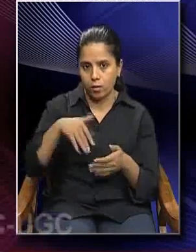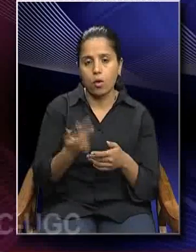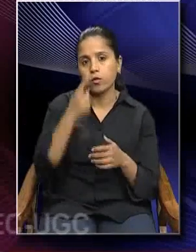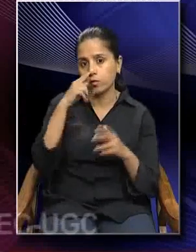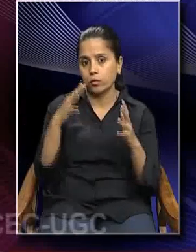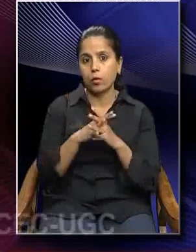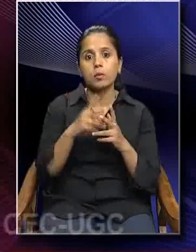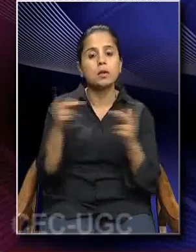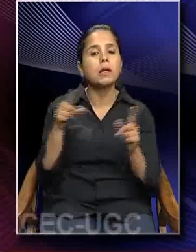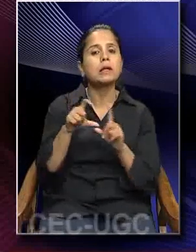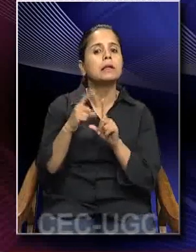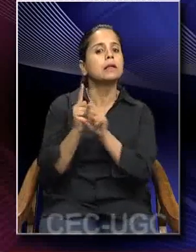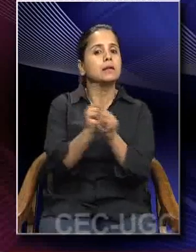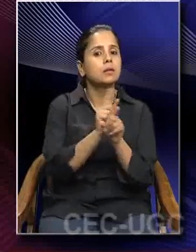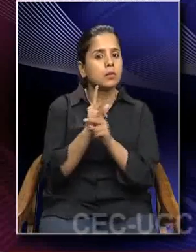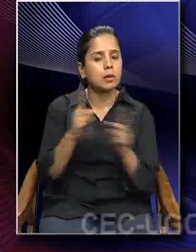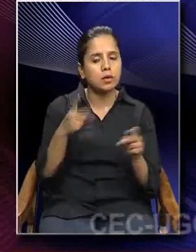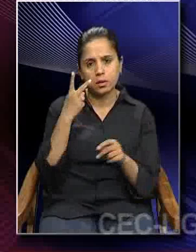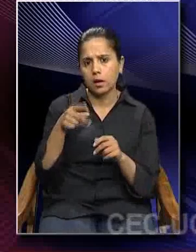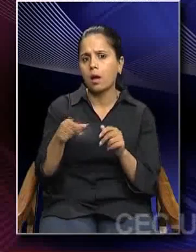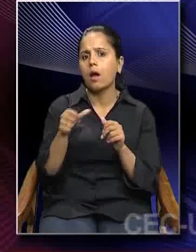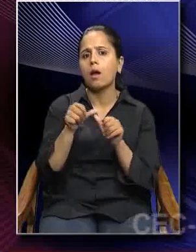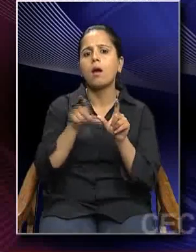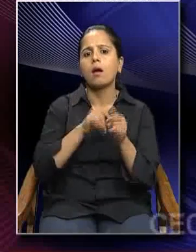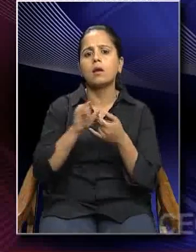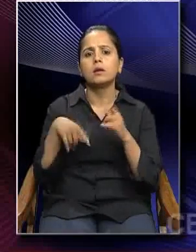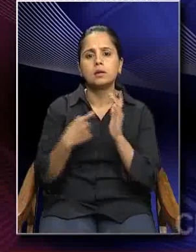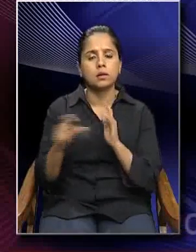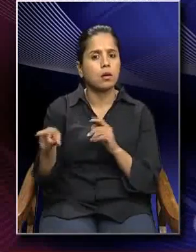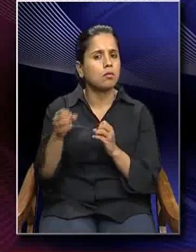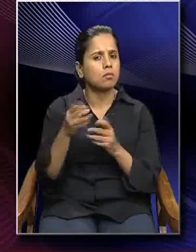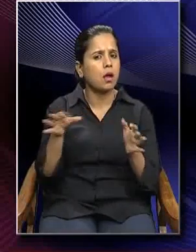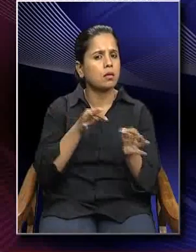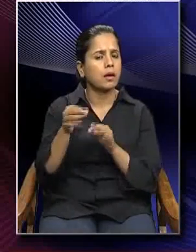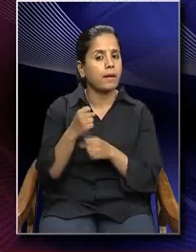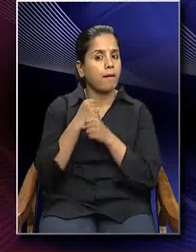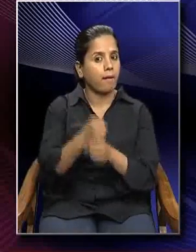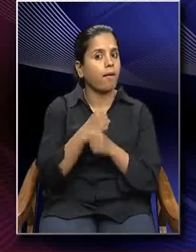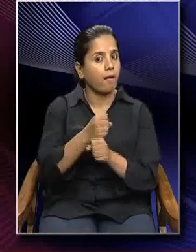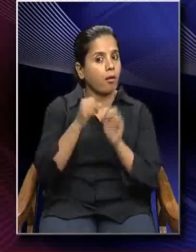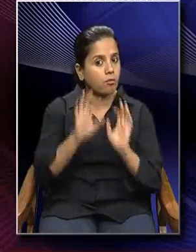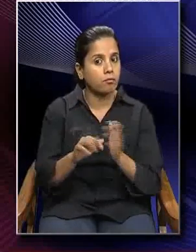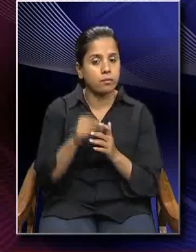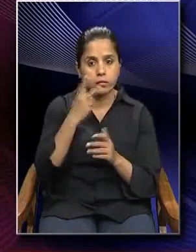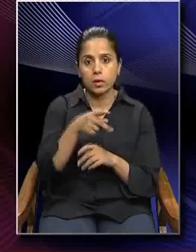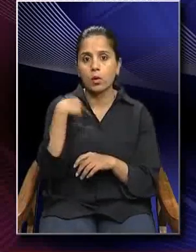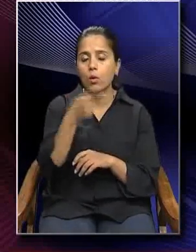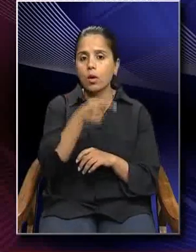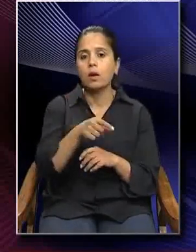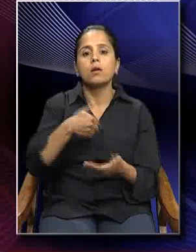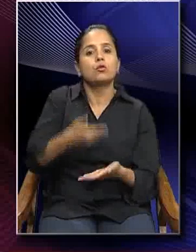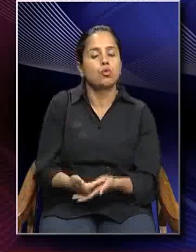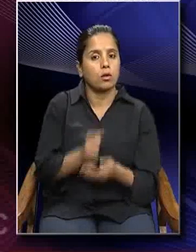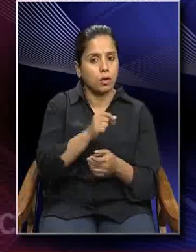lay disciple of ascetics, they gave various kinds of gifts to the pious Jain